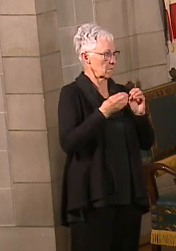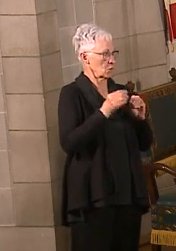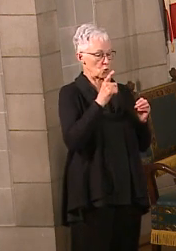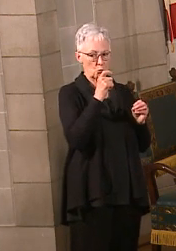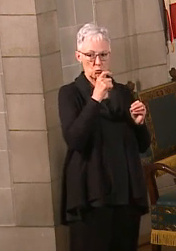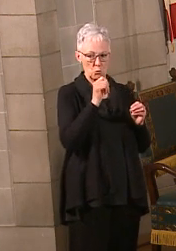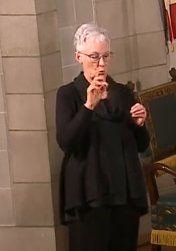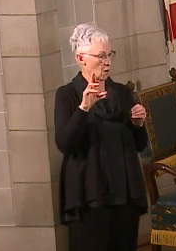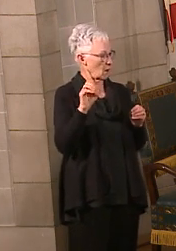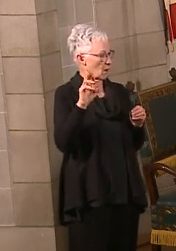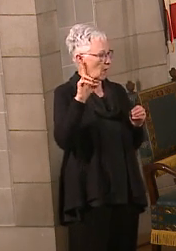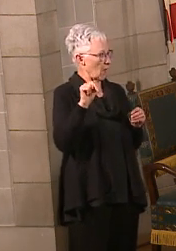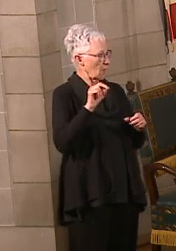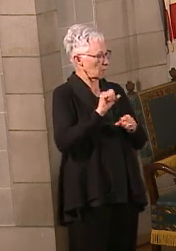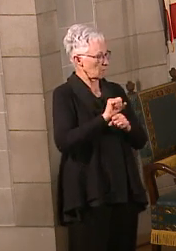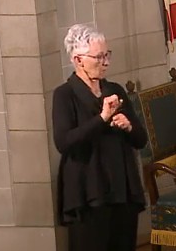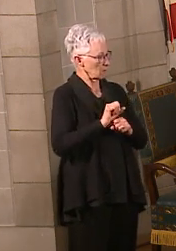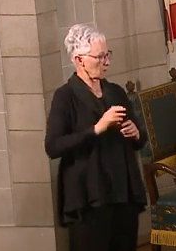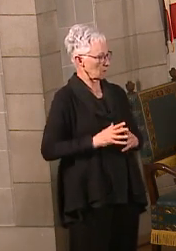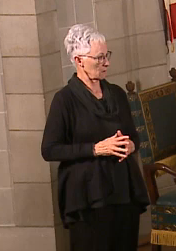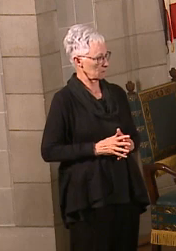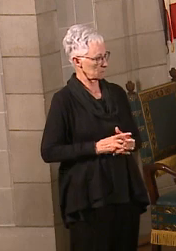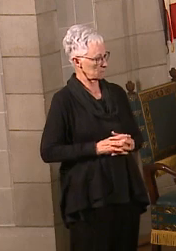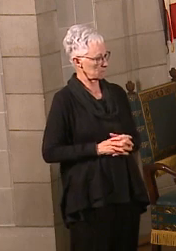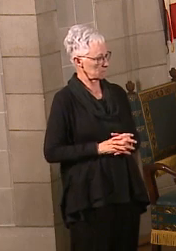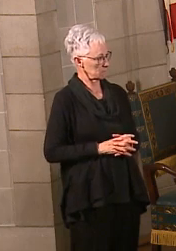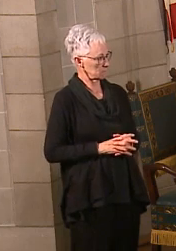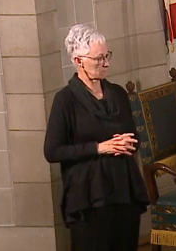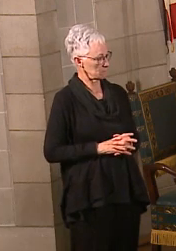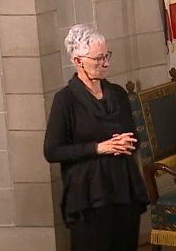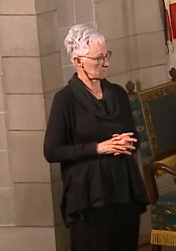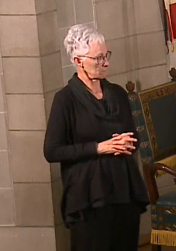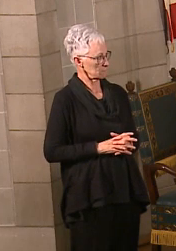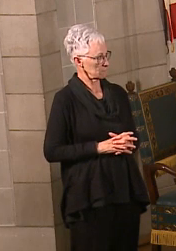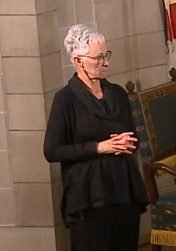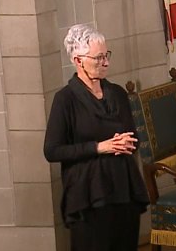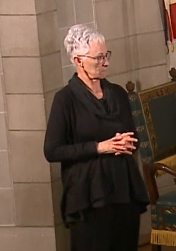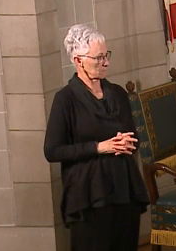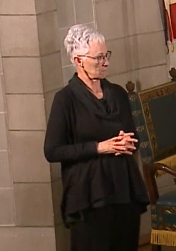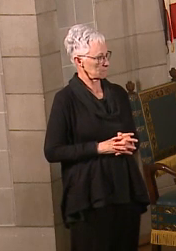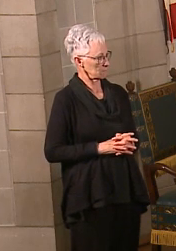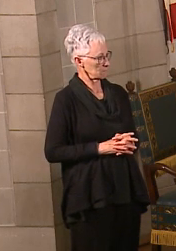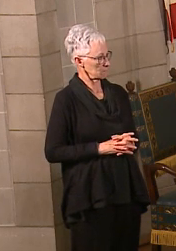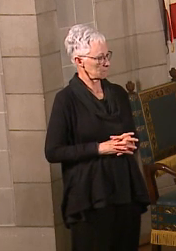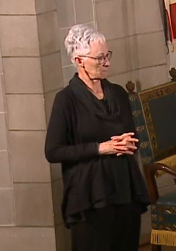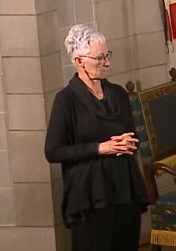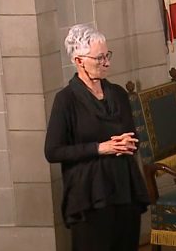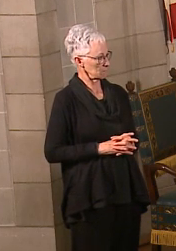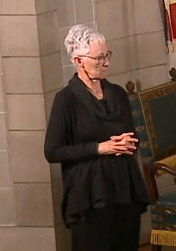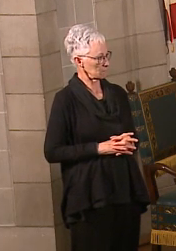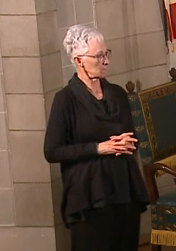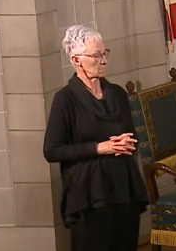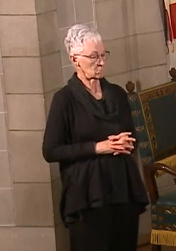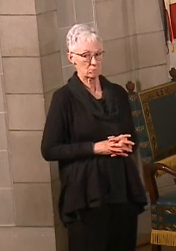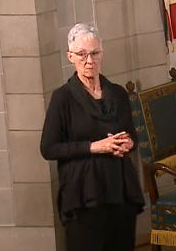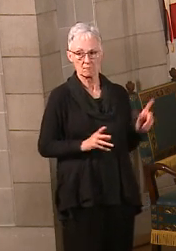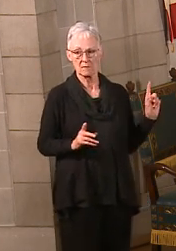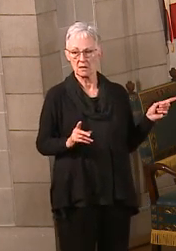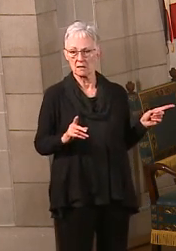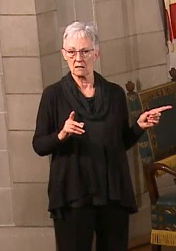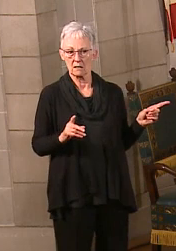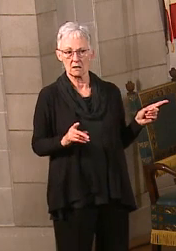there? It's right there in front of you there, right here. Did you think it was better than you thought, worse? Is it leveling out? Yeah, I think